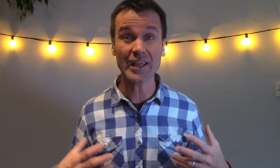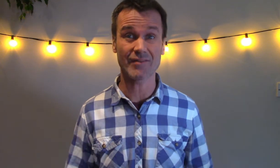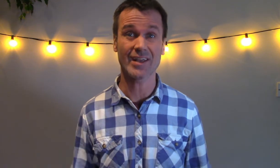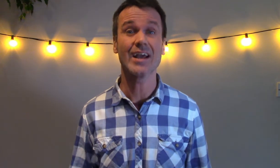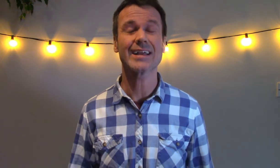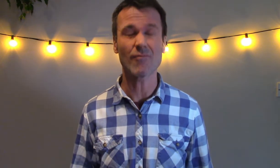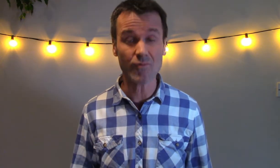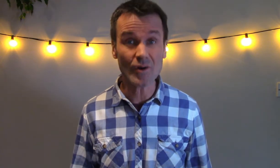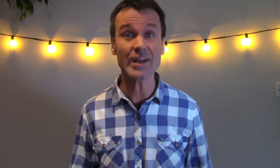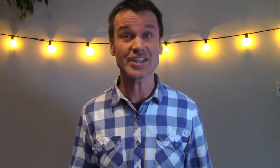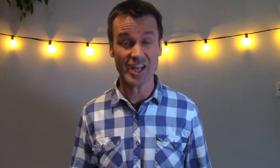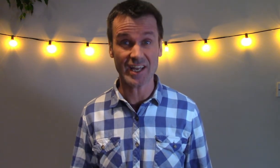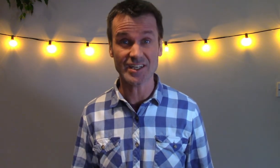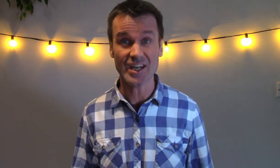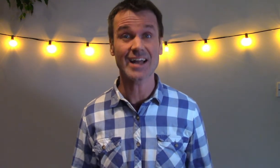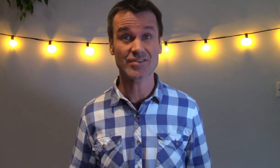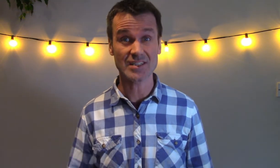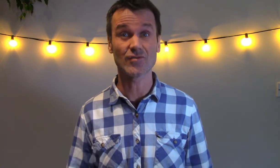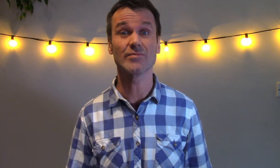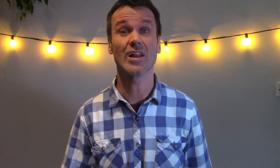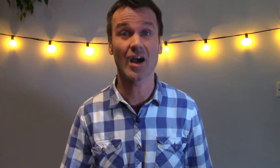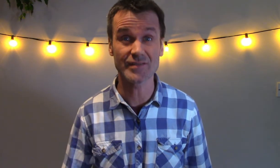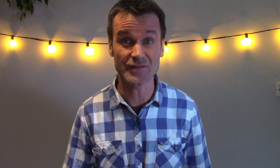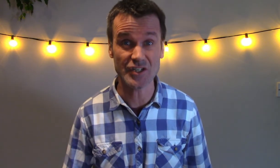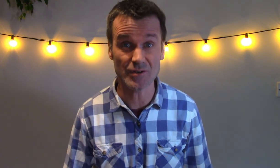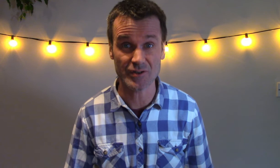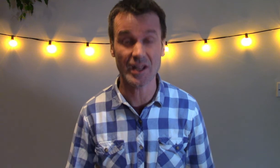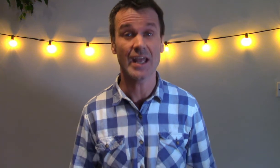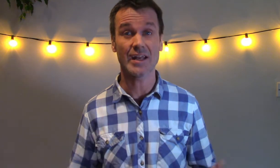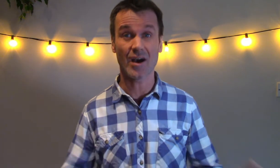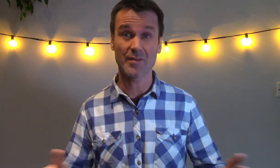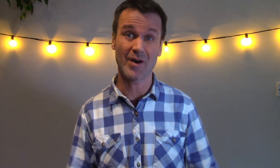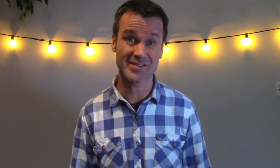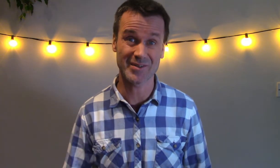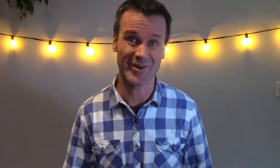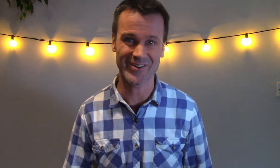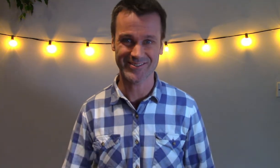giving can really change and transform the lives of children in other parts of the world.